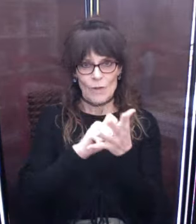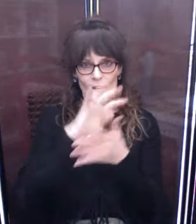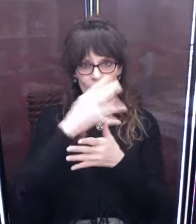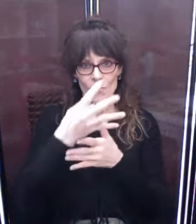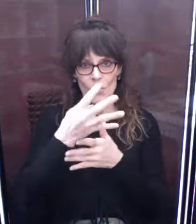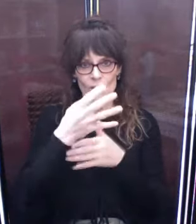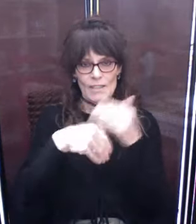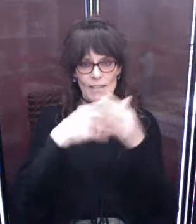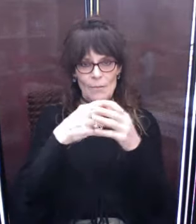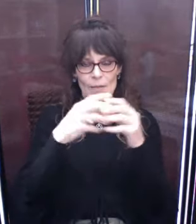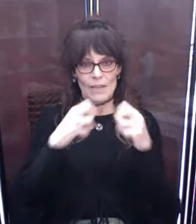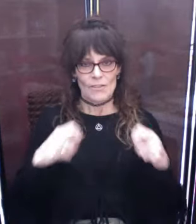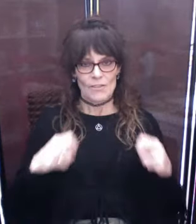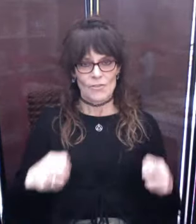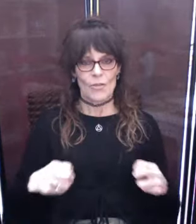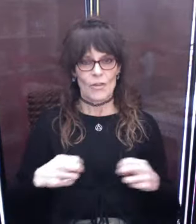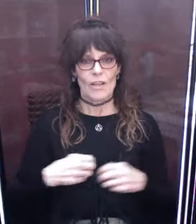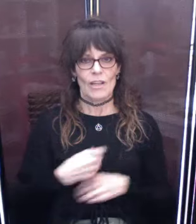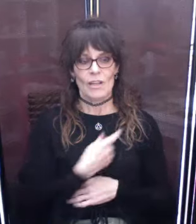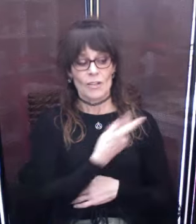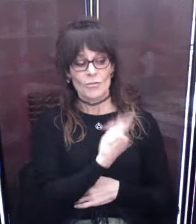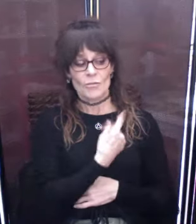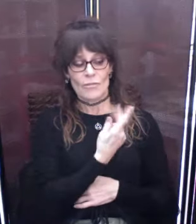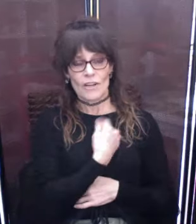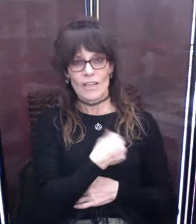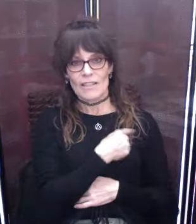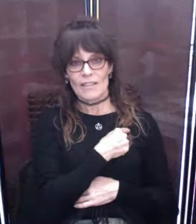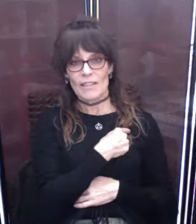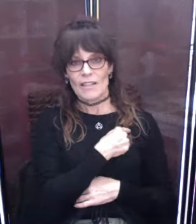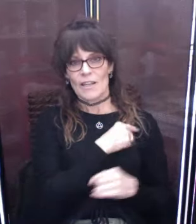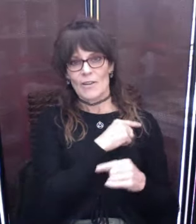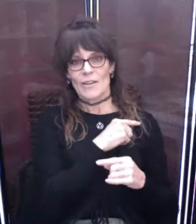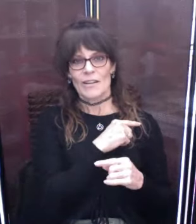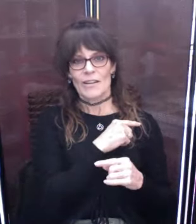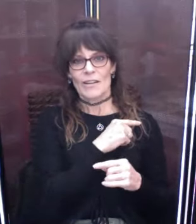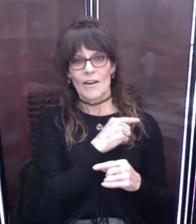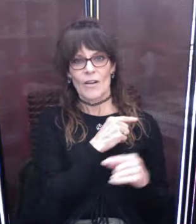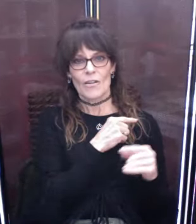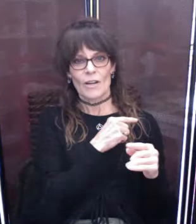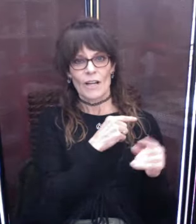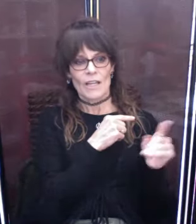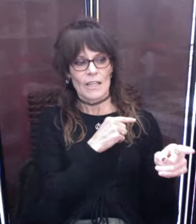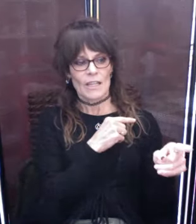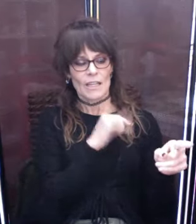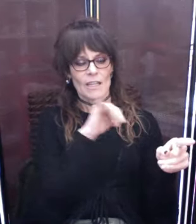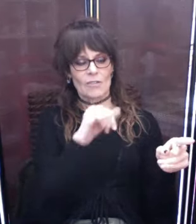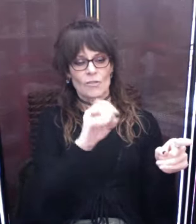guys who have since moved on to the big meeting in the sky, Joe Hawk and Mark Houston. And they